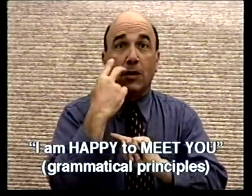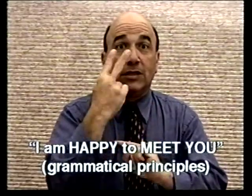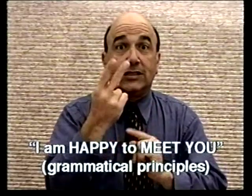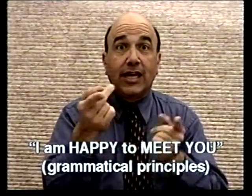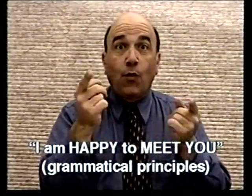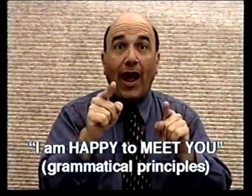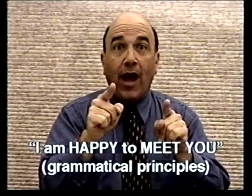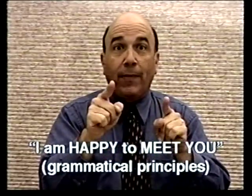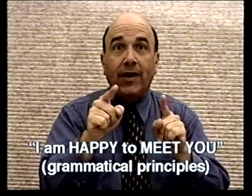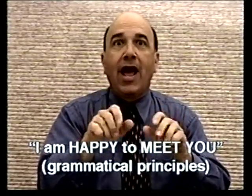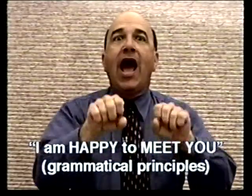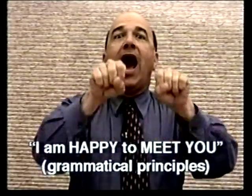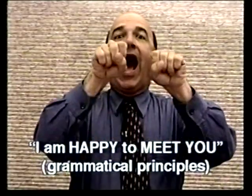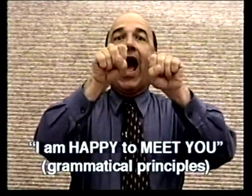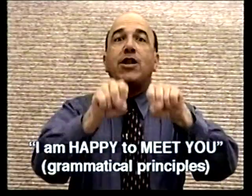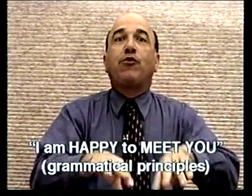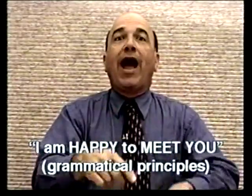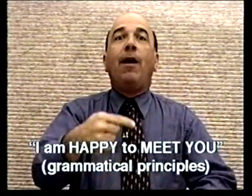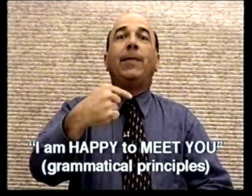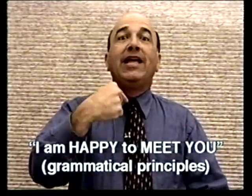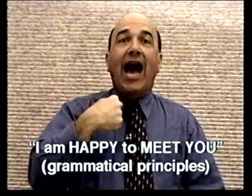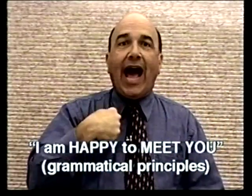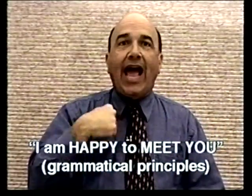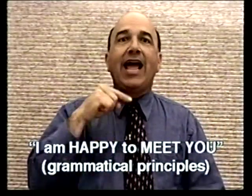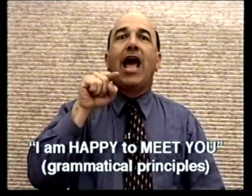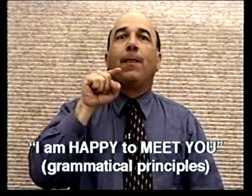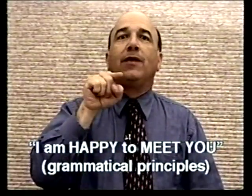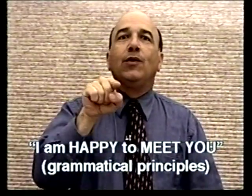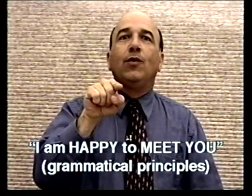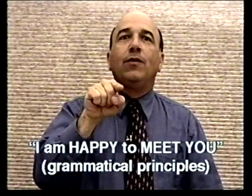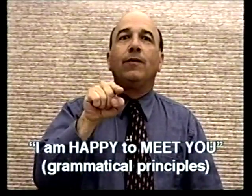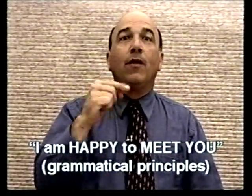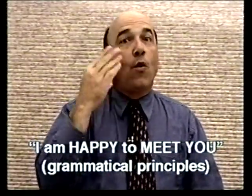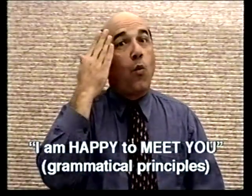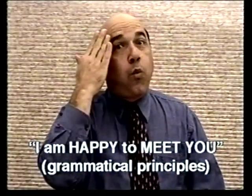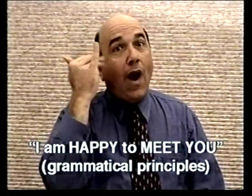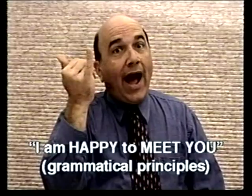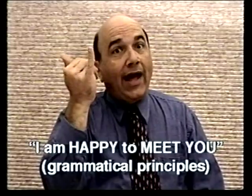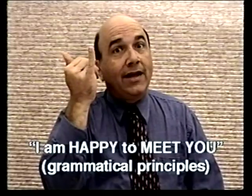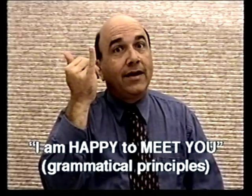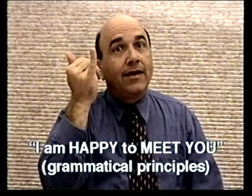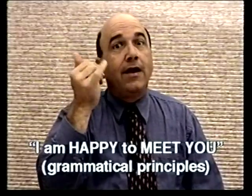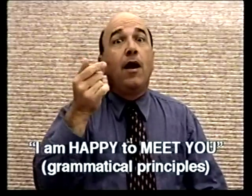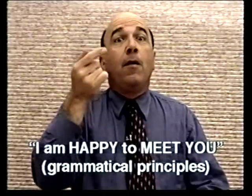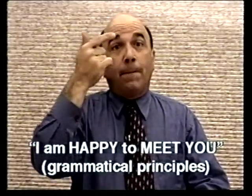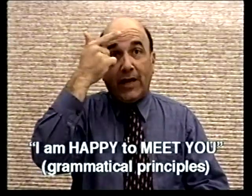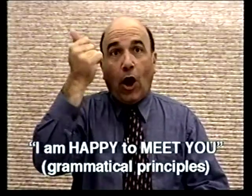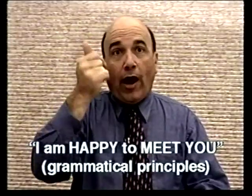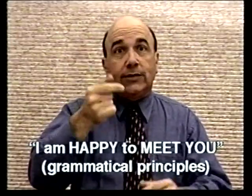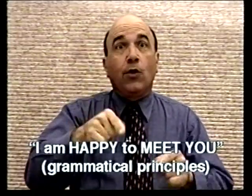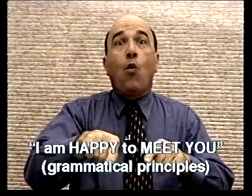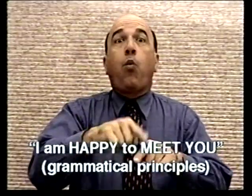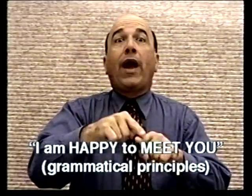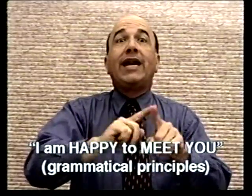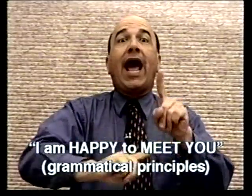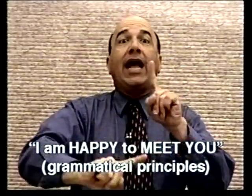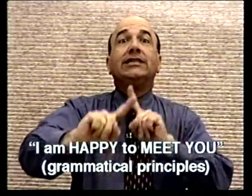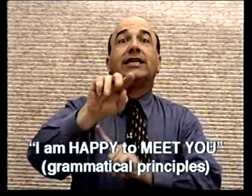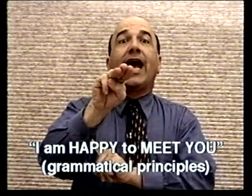you see what happened? I dropped the I and the U. Why? Because when I